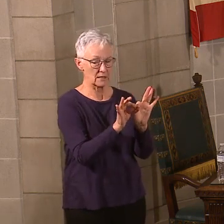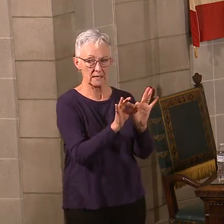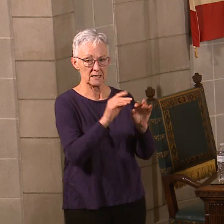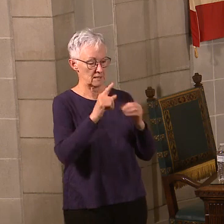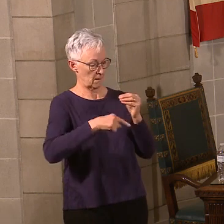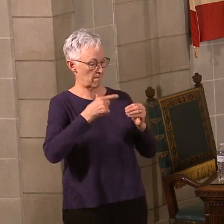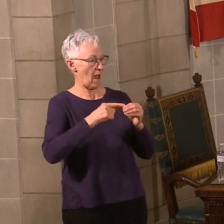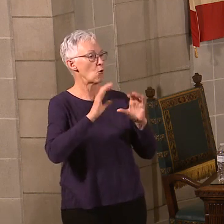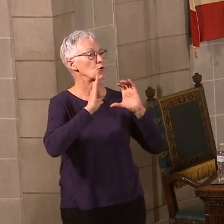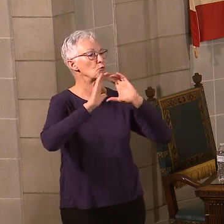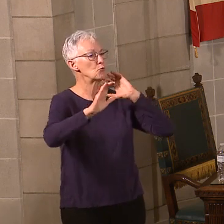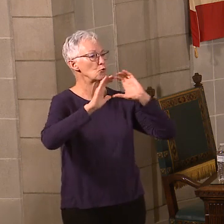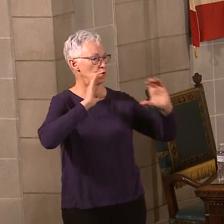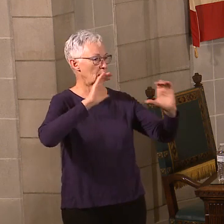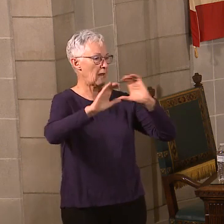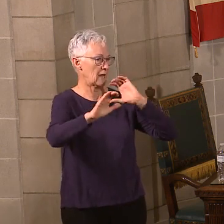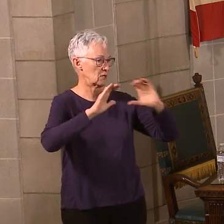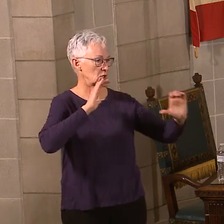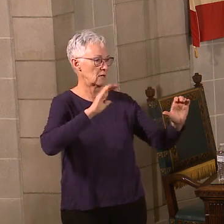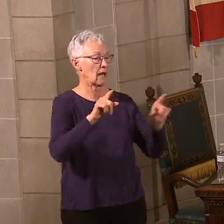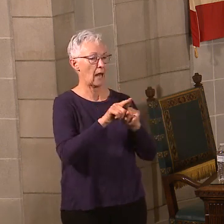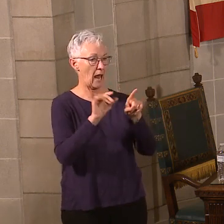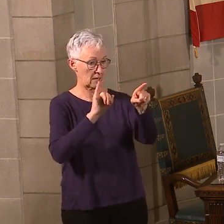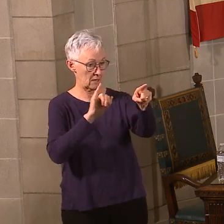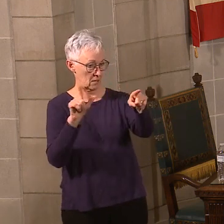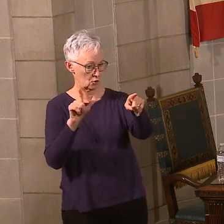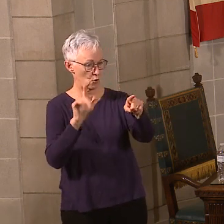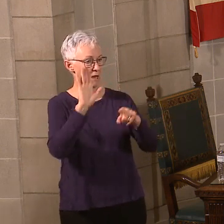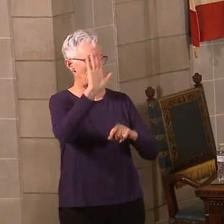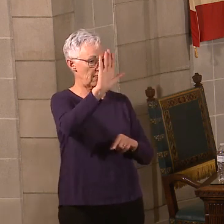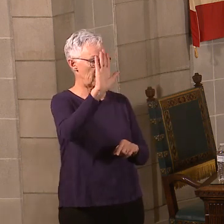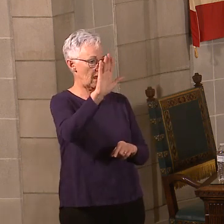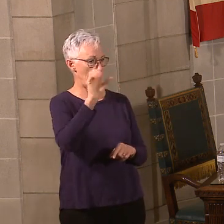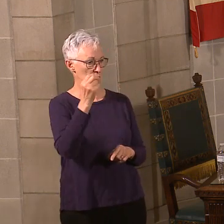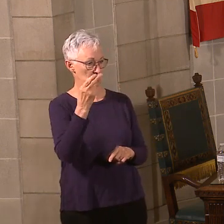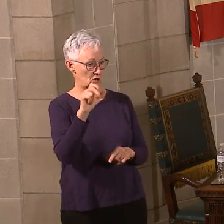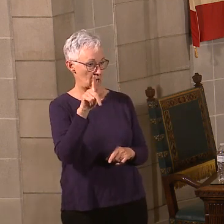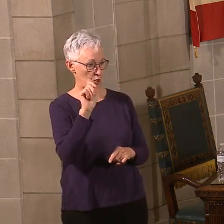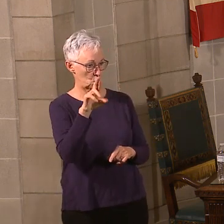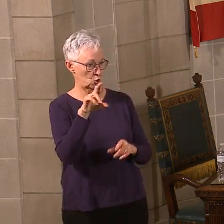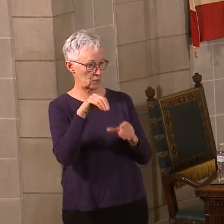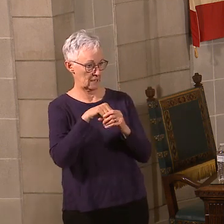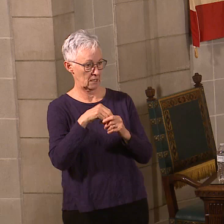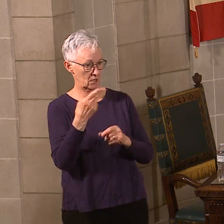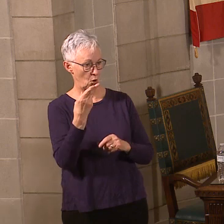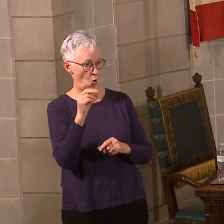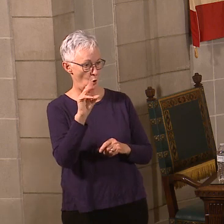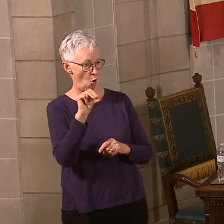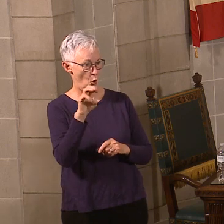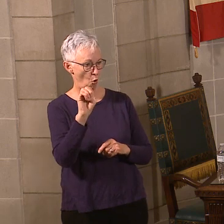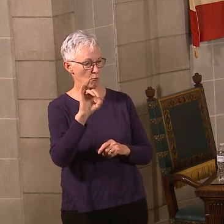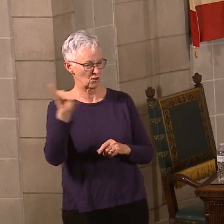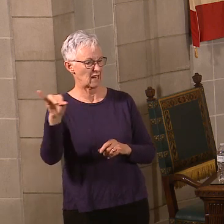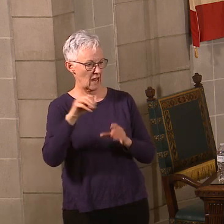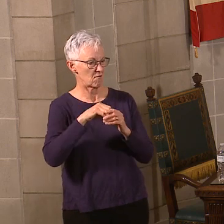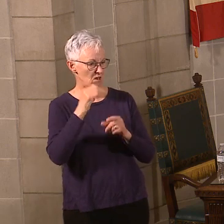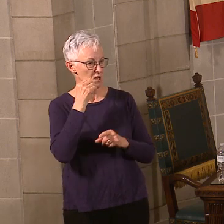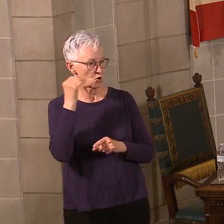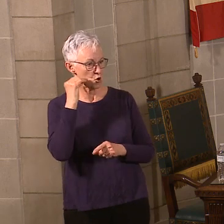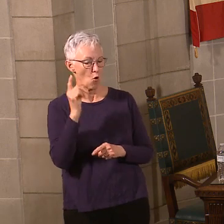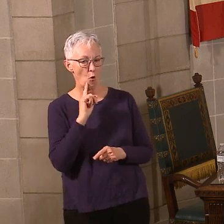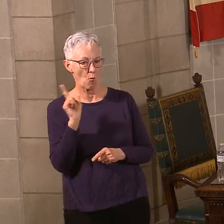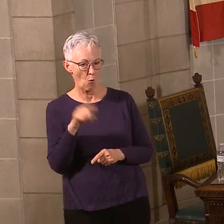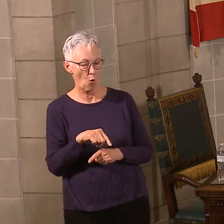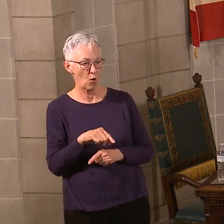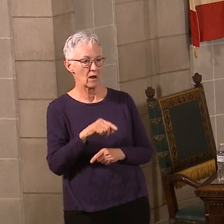for example, let's take Illinois' shelter at home order or shelter in place order. If you read through that order, what you'll see at the end says, law